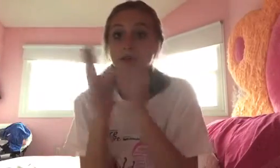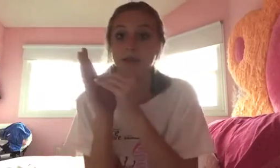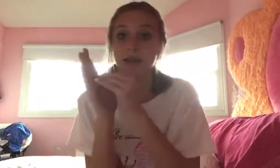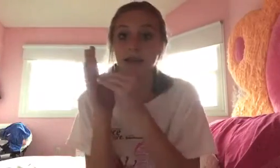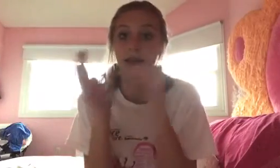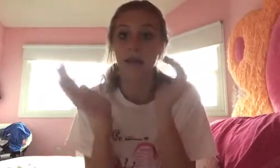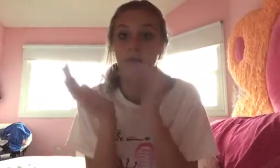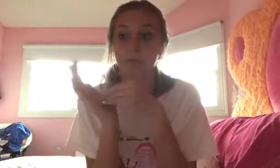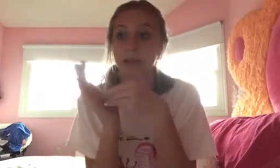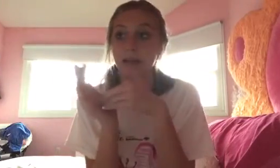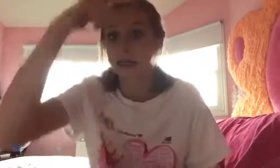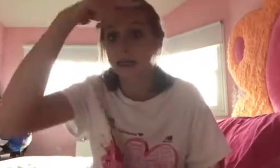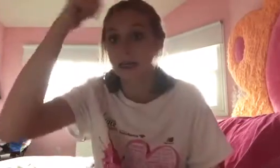It's kind of like, again, repeat it.